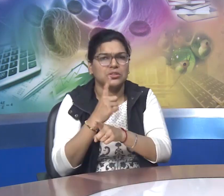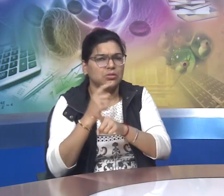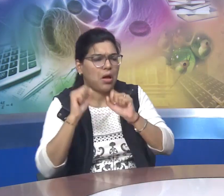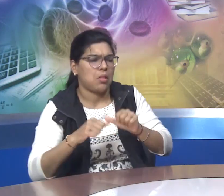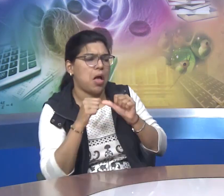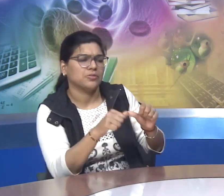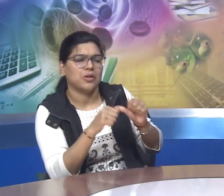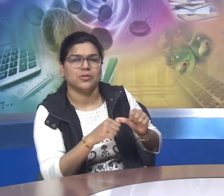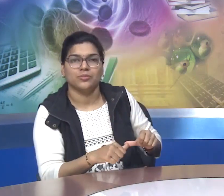teacher.